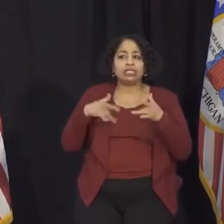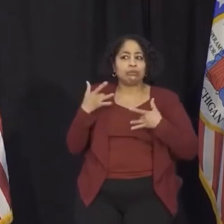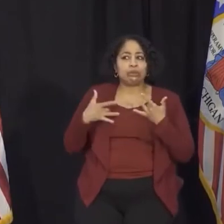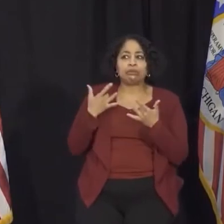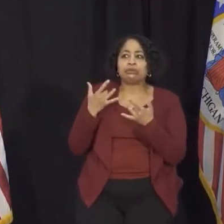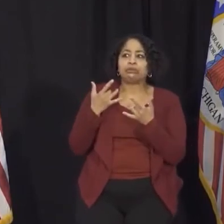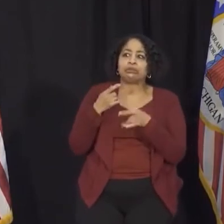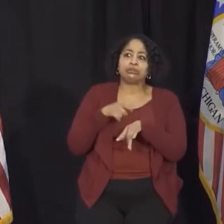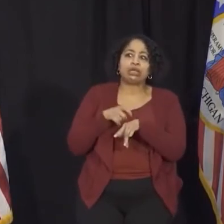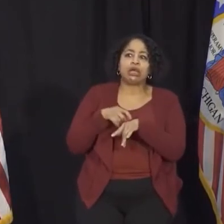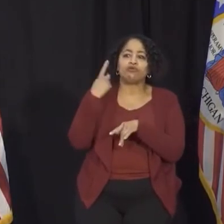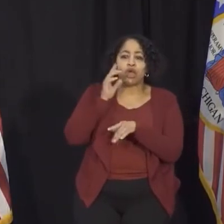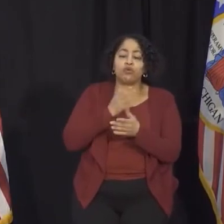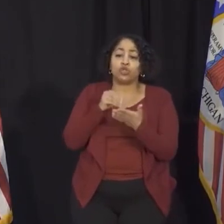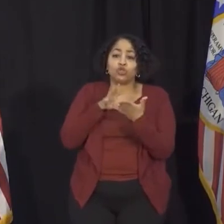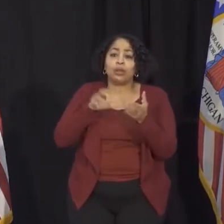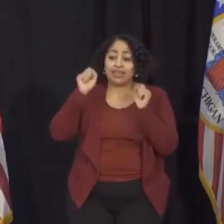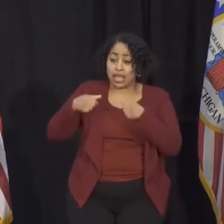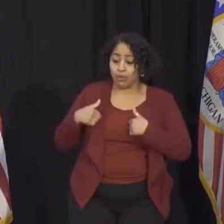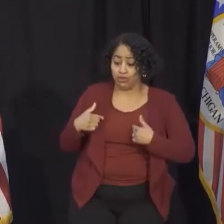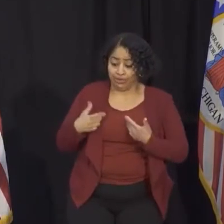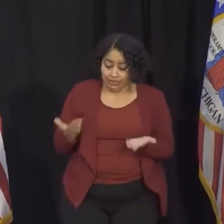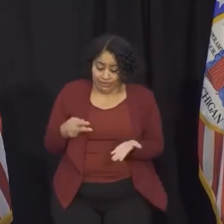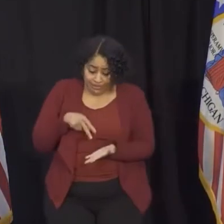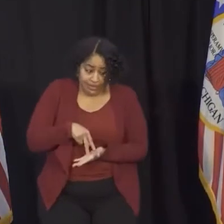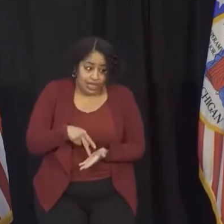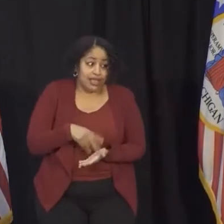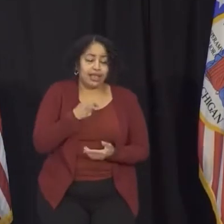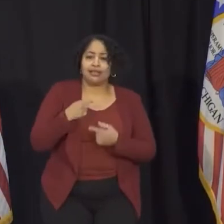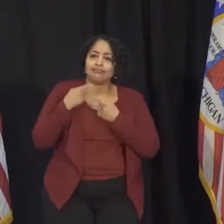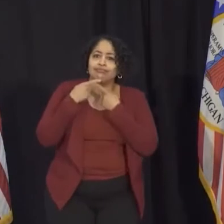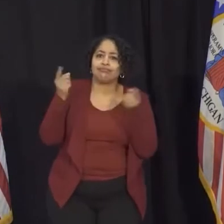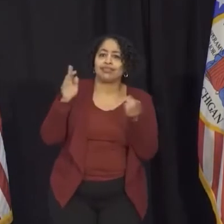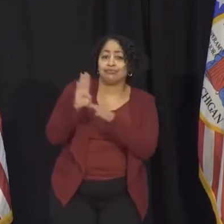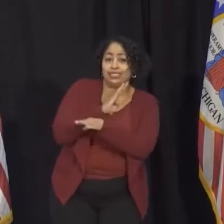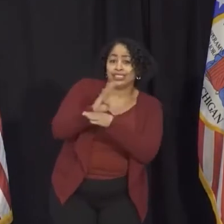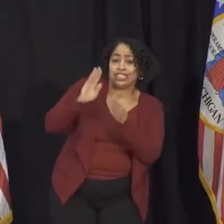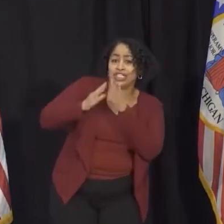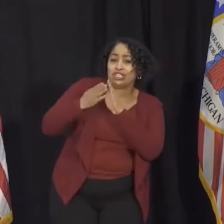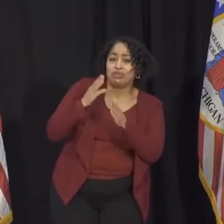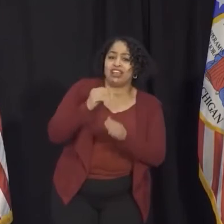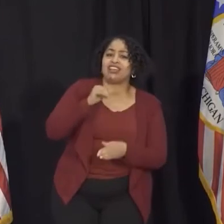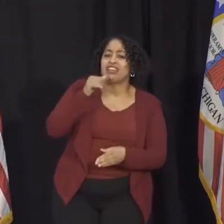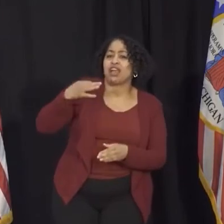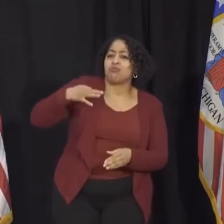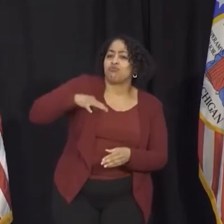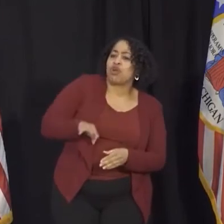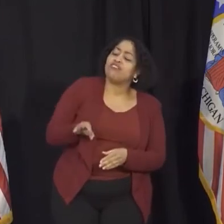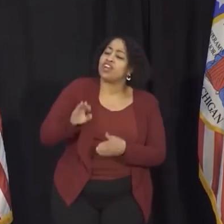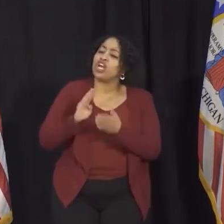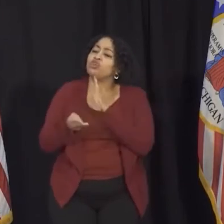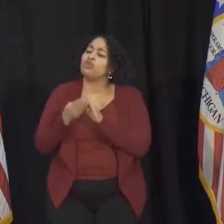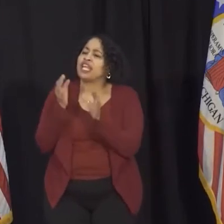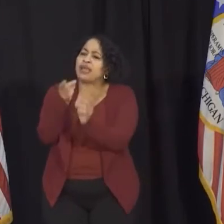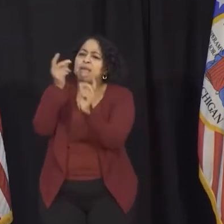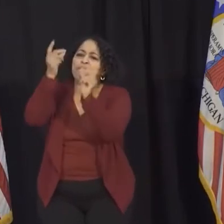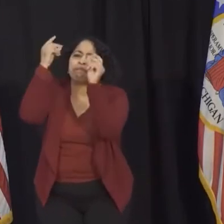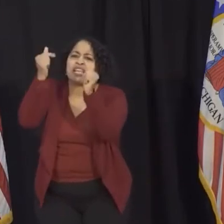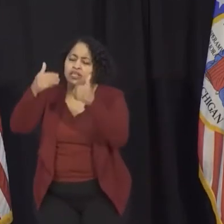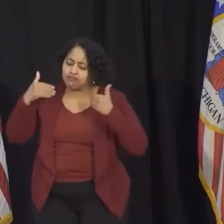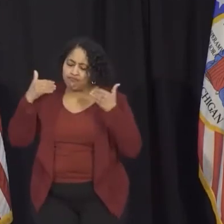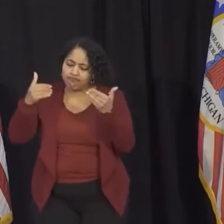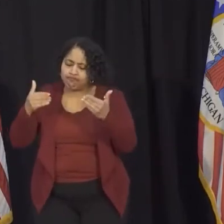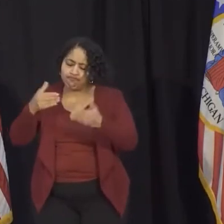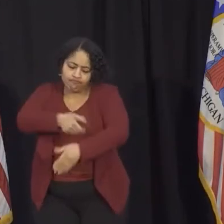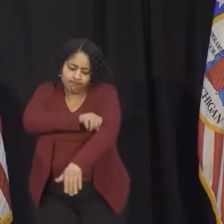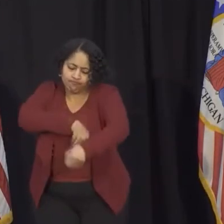students. To be able to stand here and say that the business community and our nonprofit community immediately stepped up